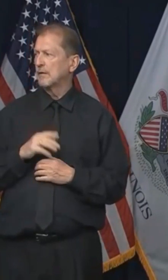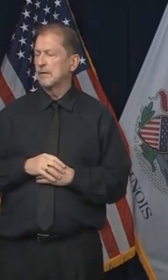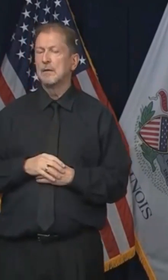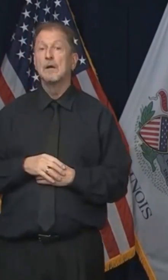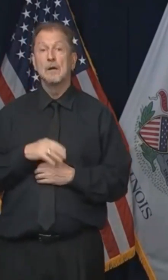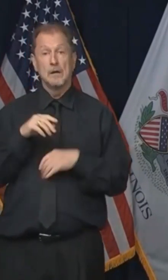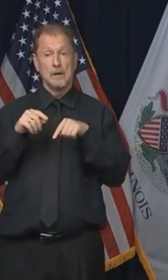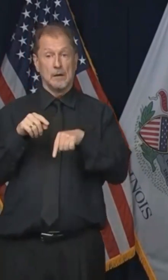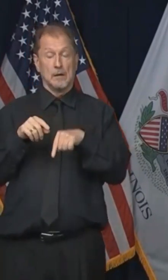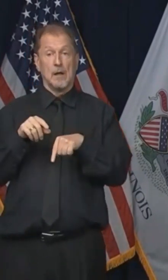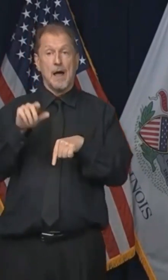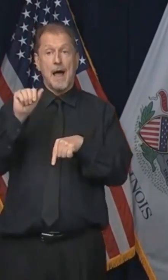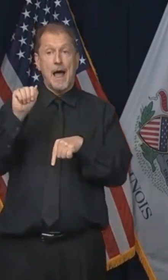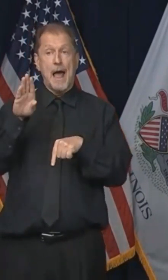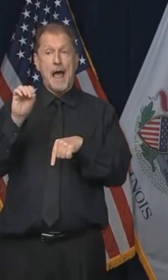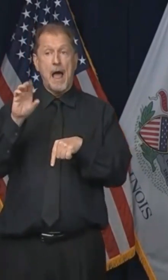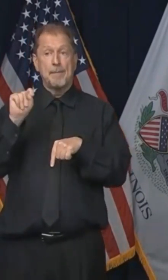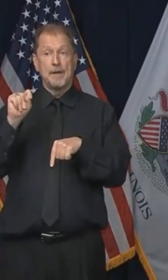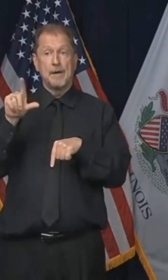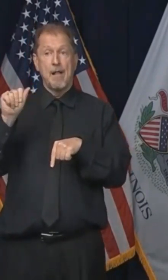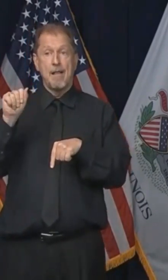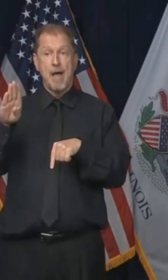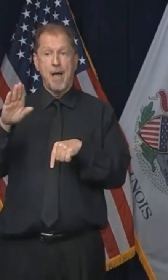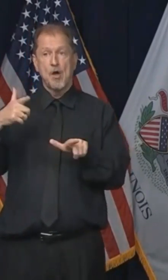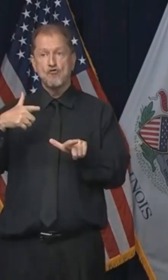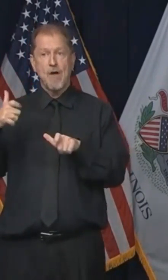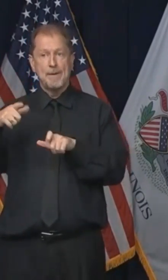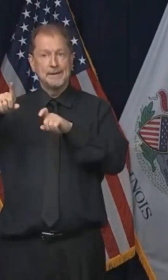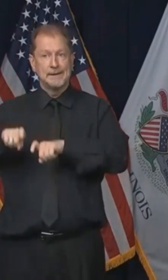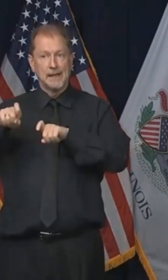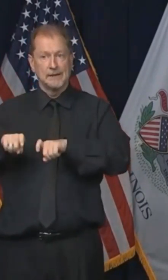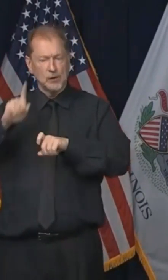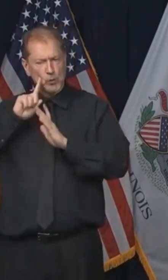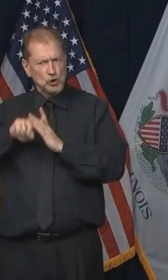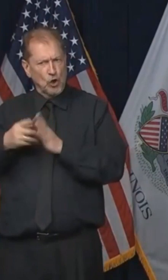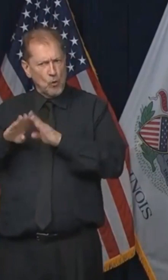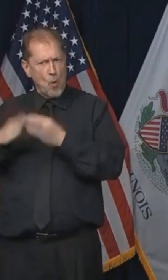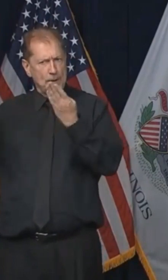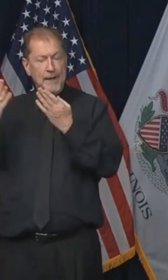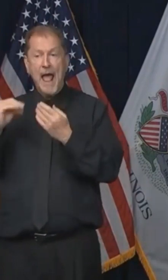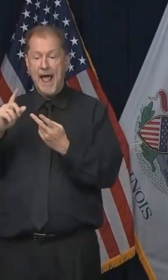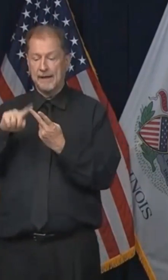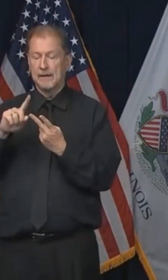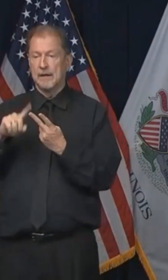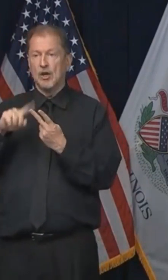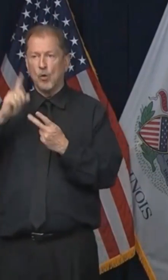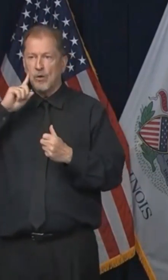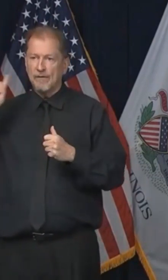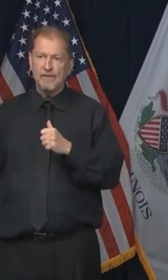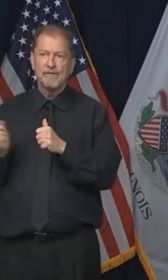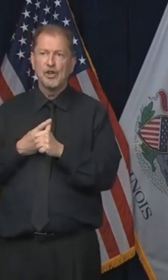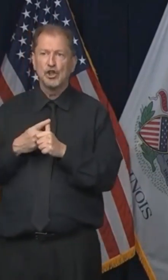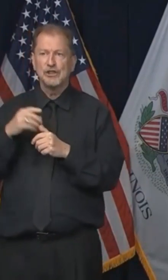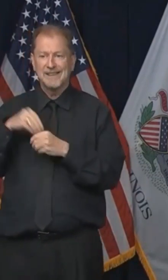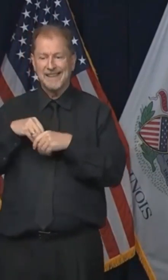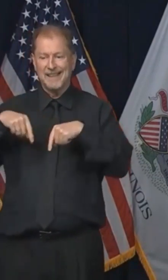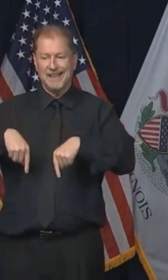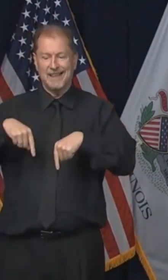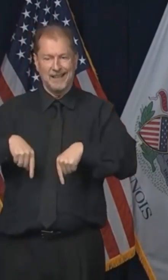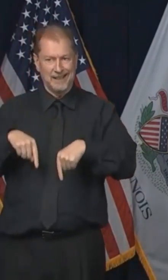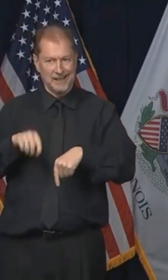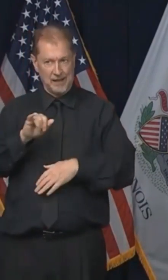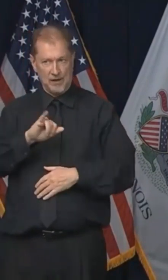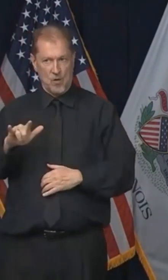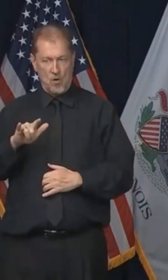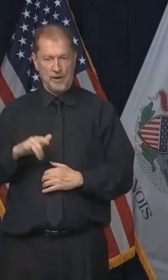Abbott Labs rapid test and expected date for when they will start to be used in Illinois? What was the very first couple of words of that? Have you been given